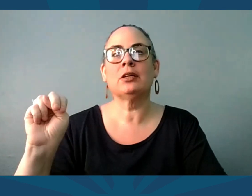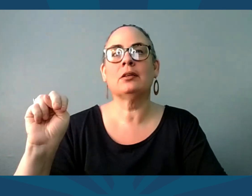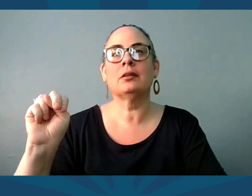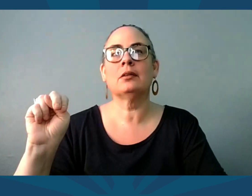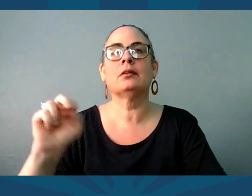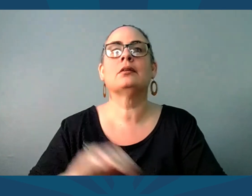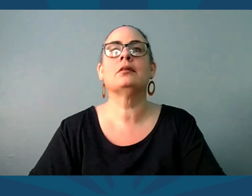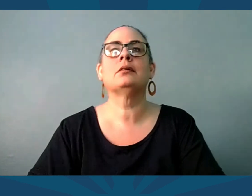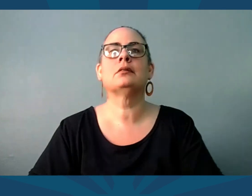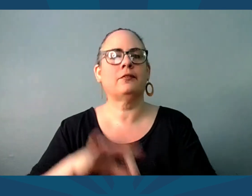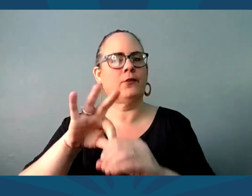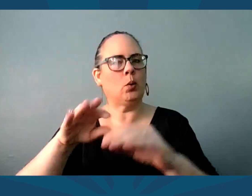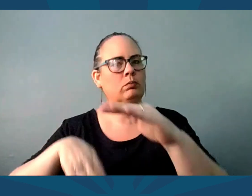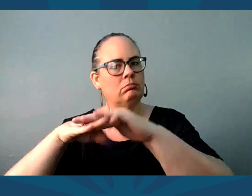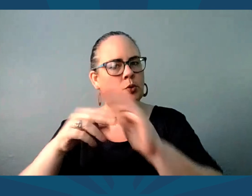Corporation Commissioner,